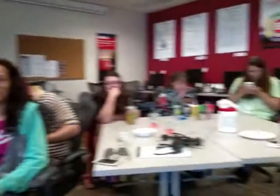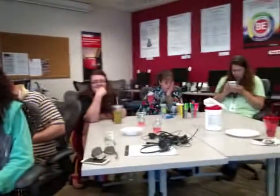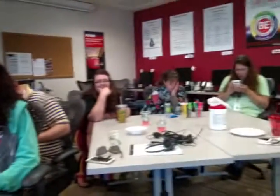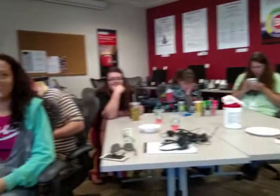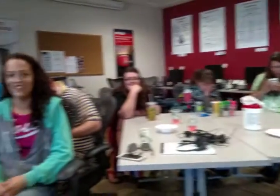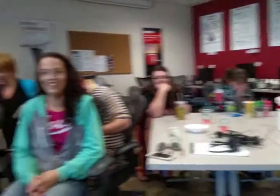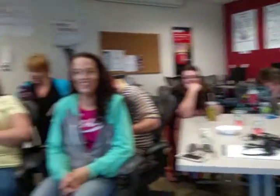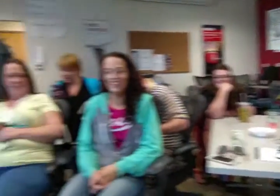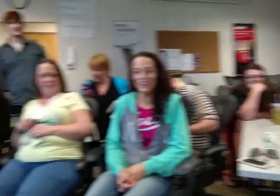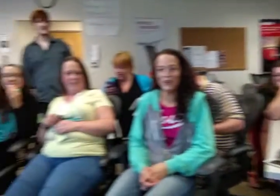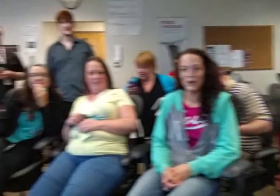All of you guys, I'm getting you all.